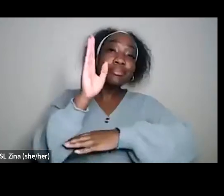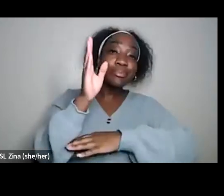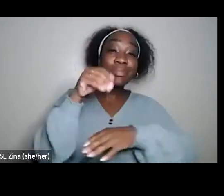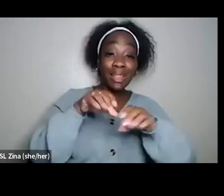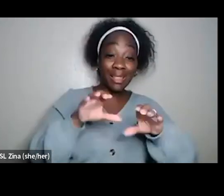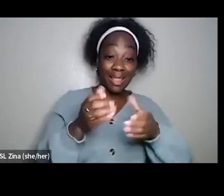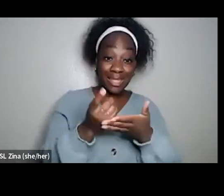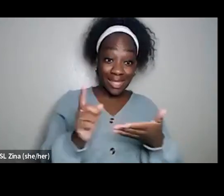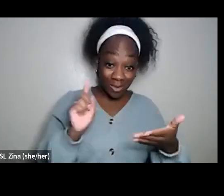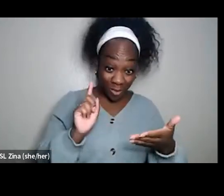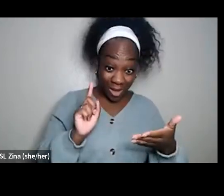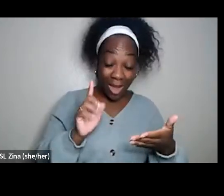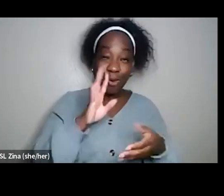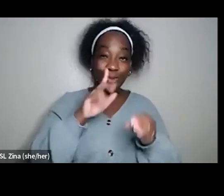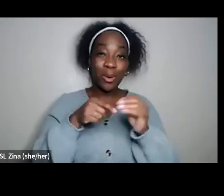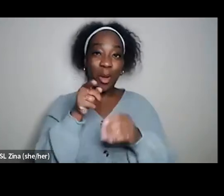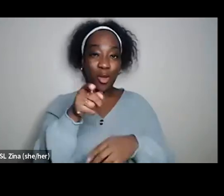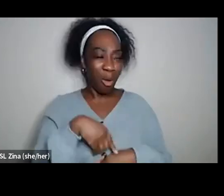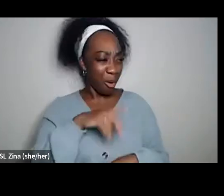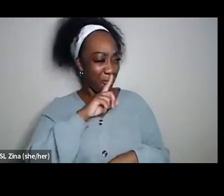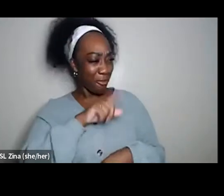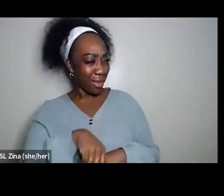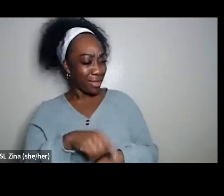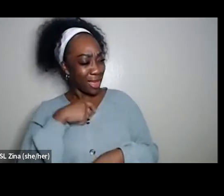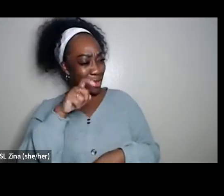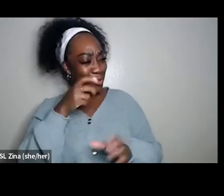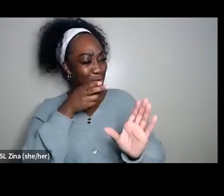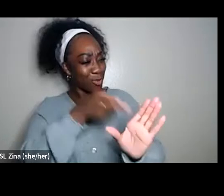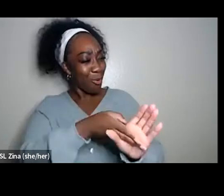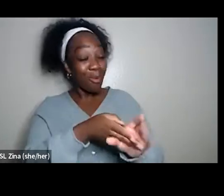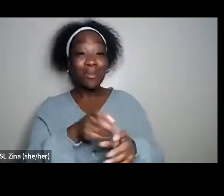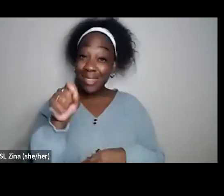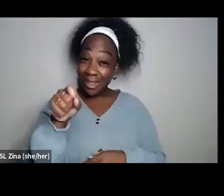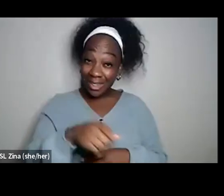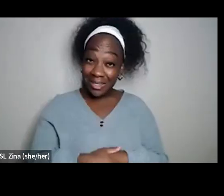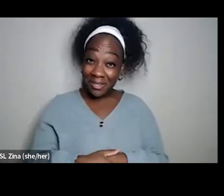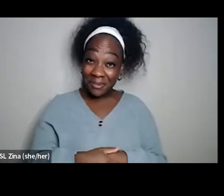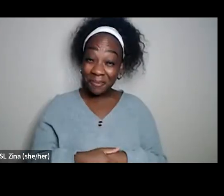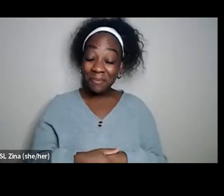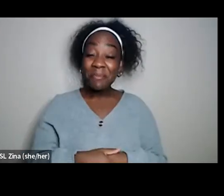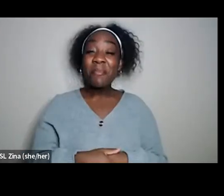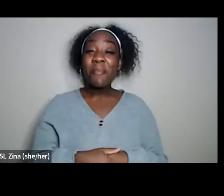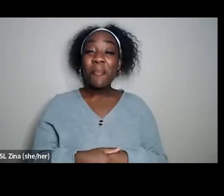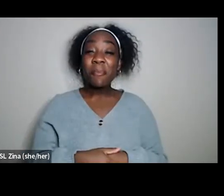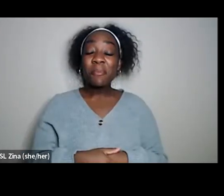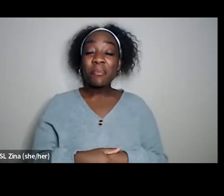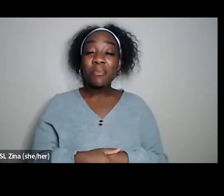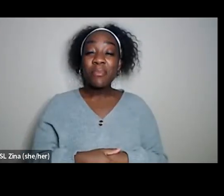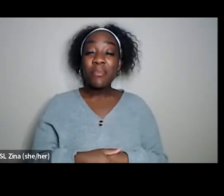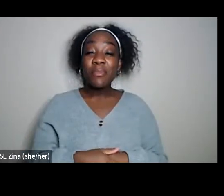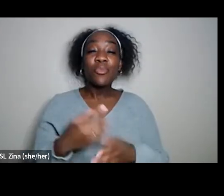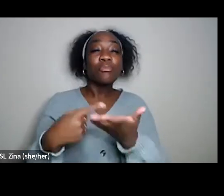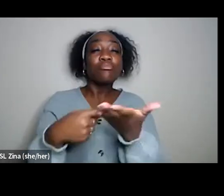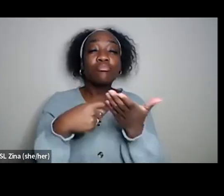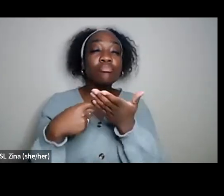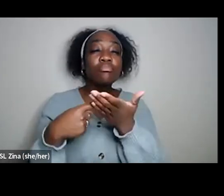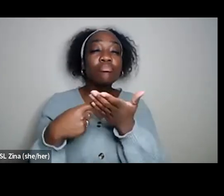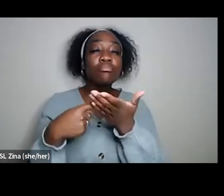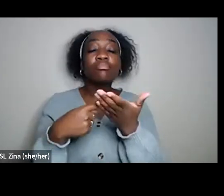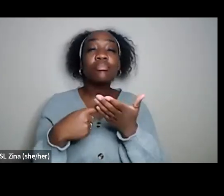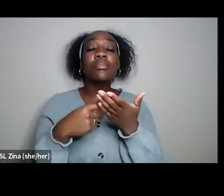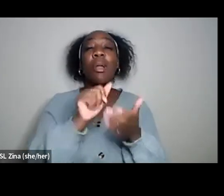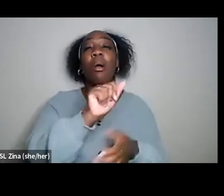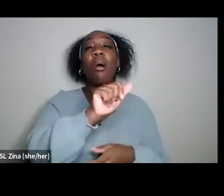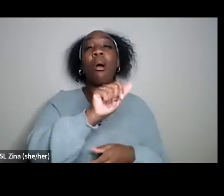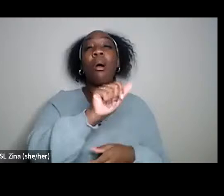Really? Yeah. I should have joined the class. I know. We were doing all about love. People are still